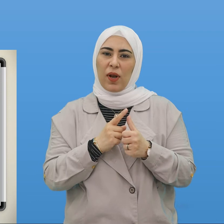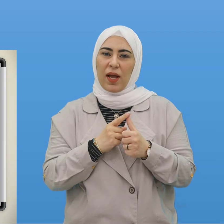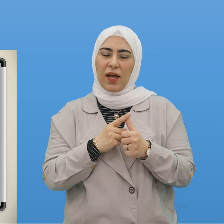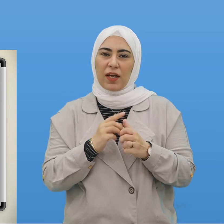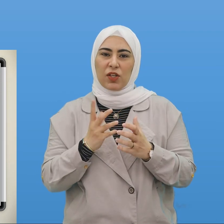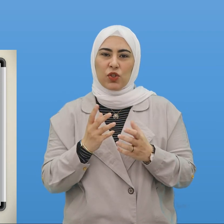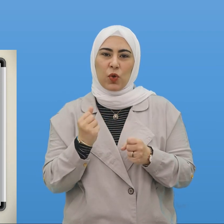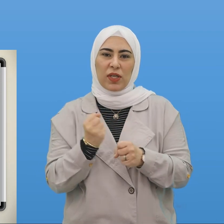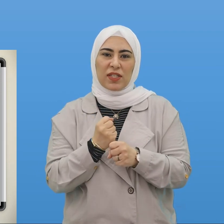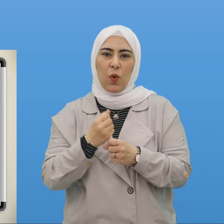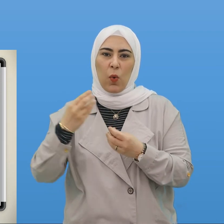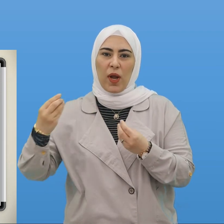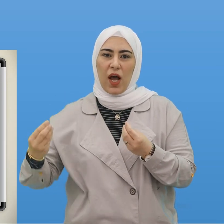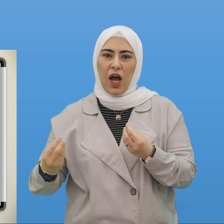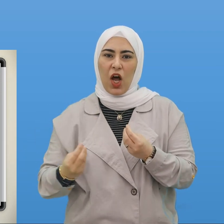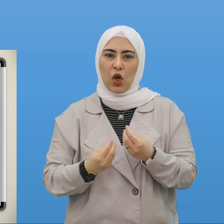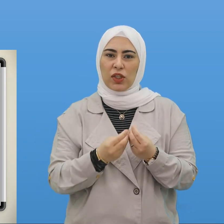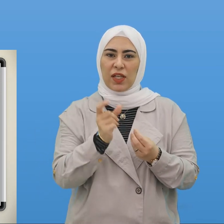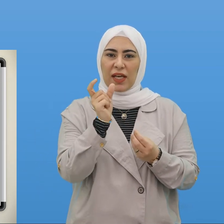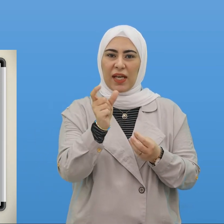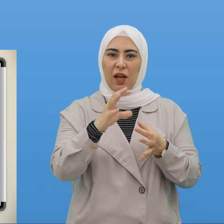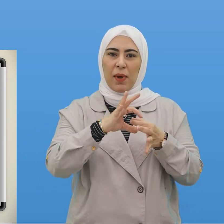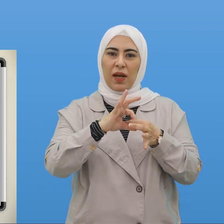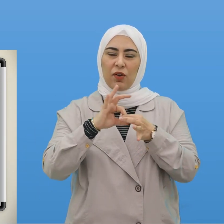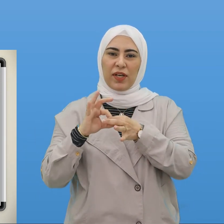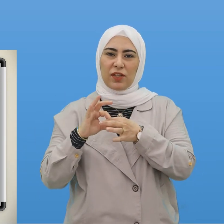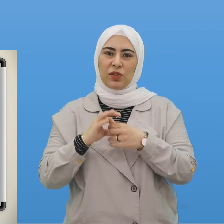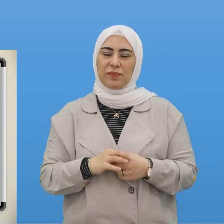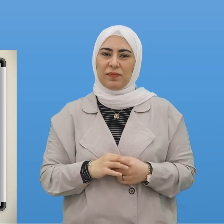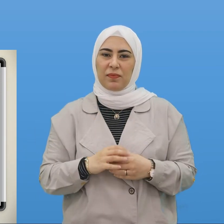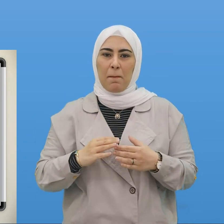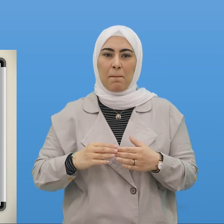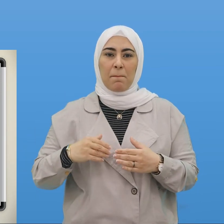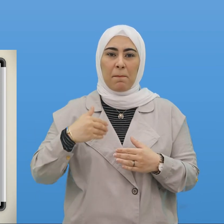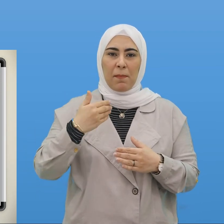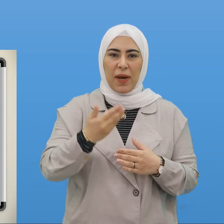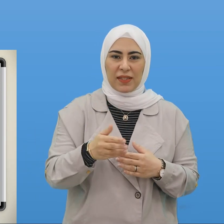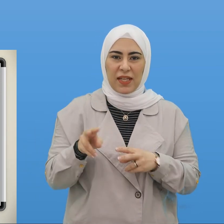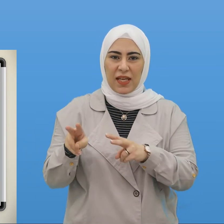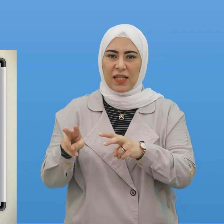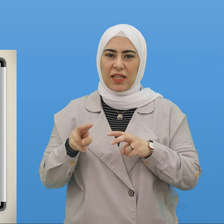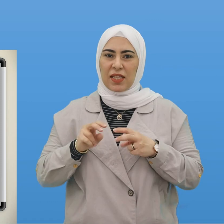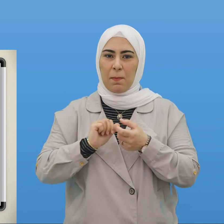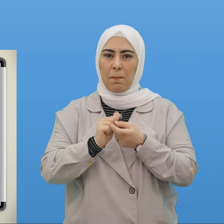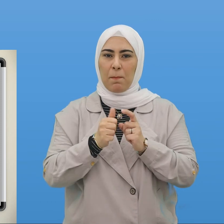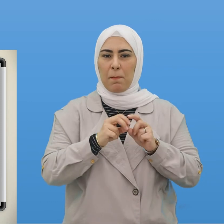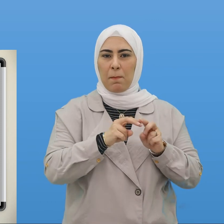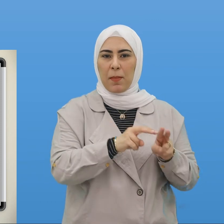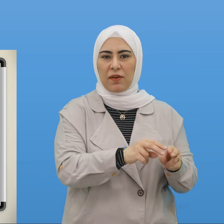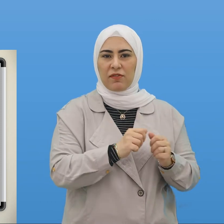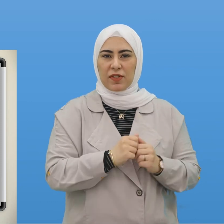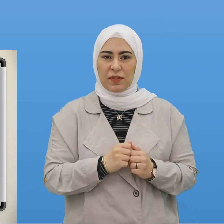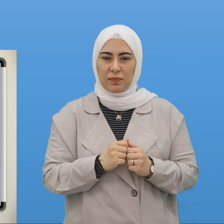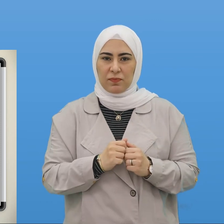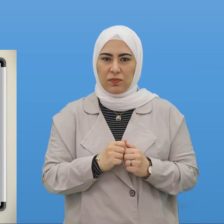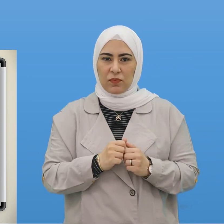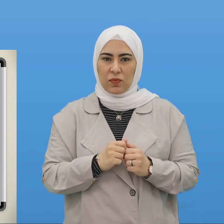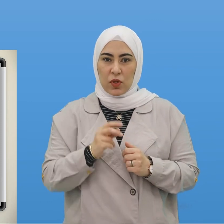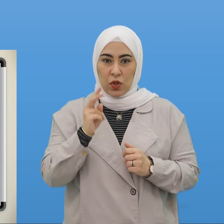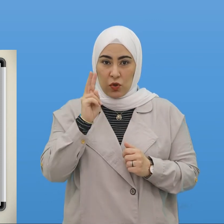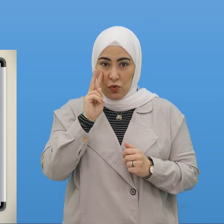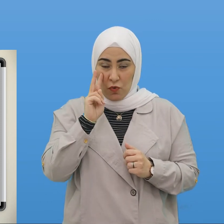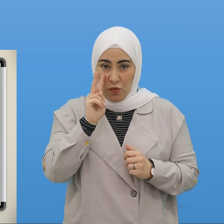I'm adding to the previous, I say in addition. Then I paraphrase. To find out